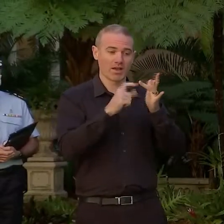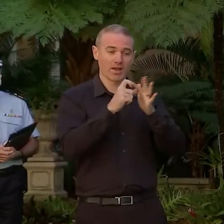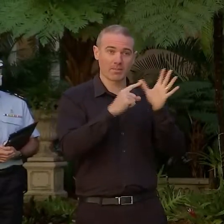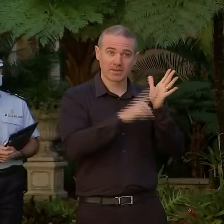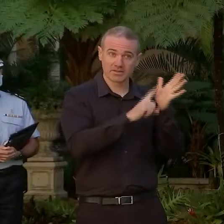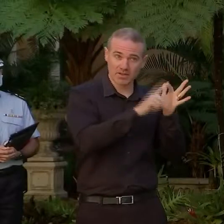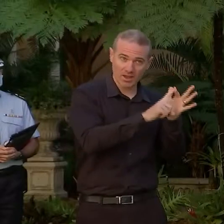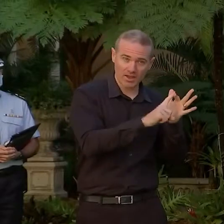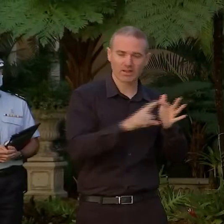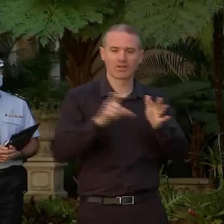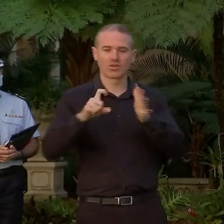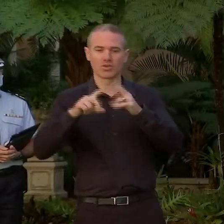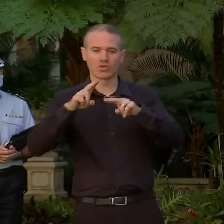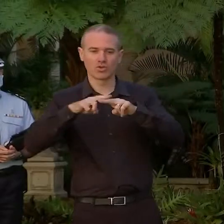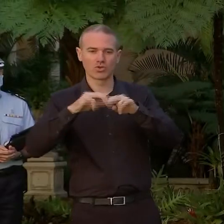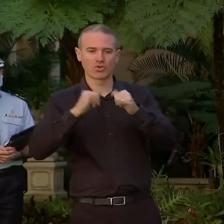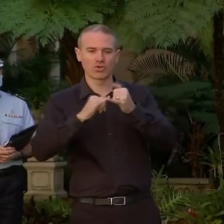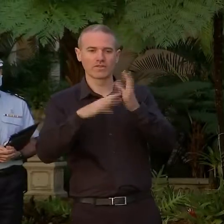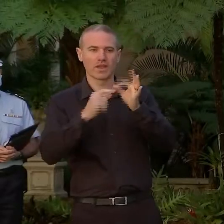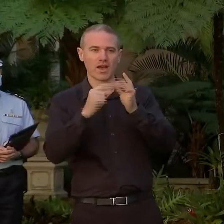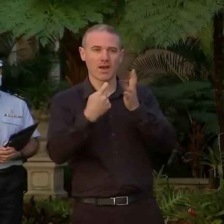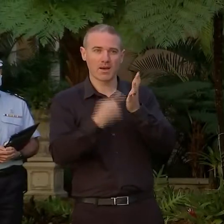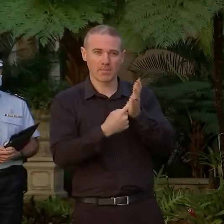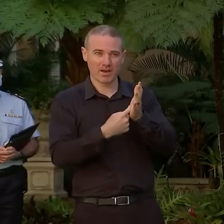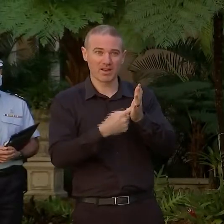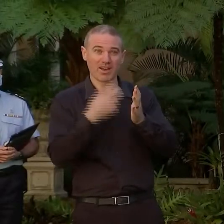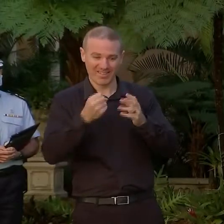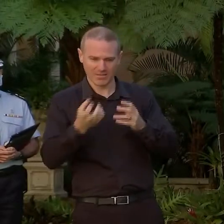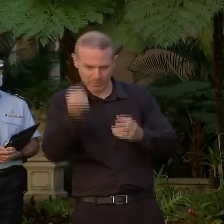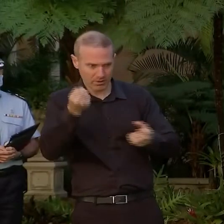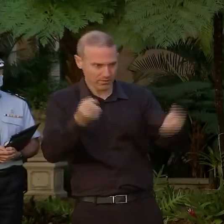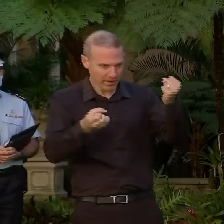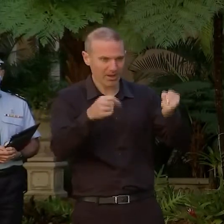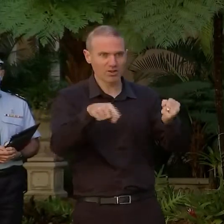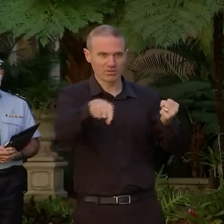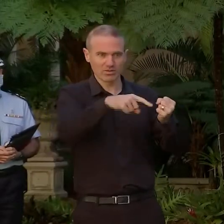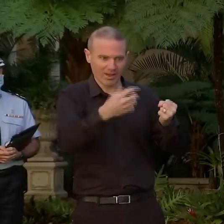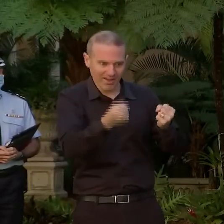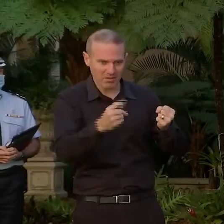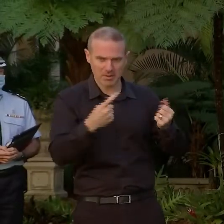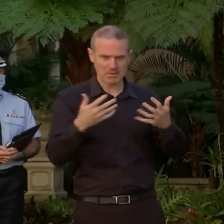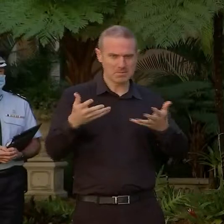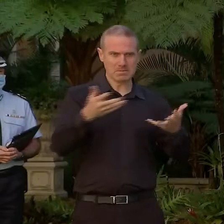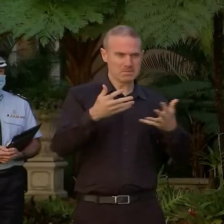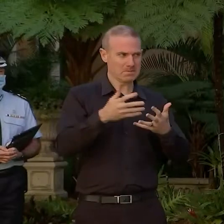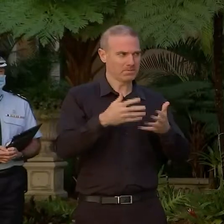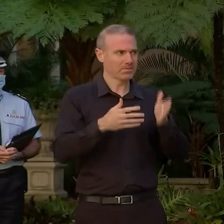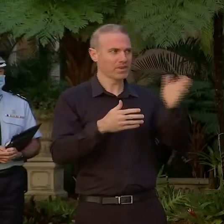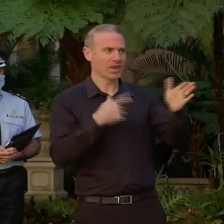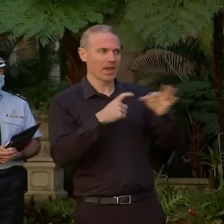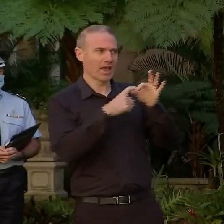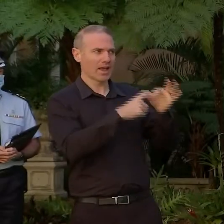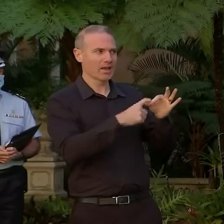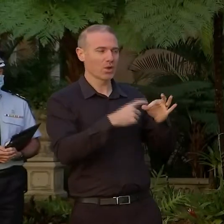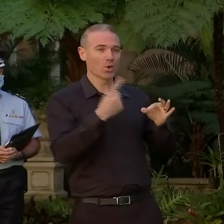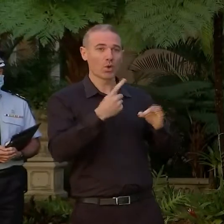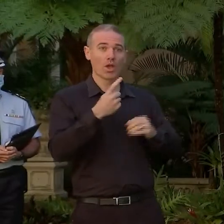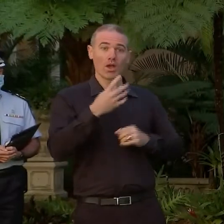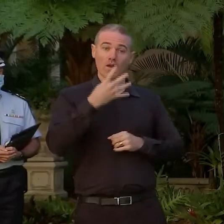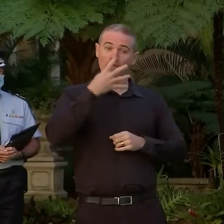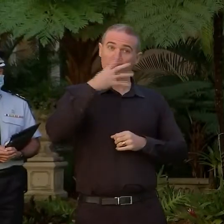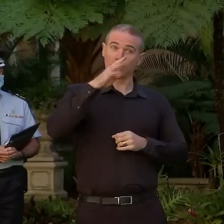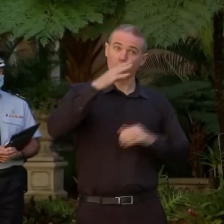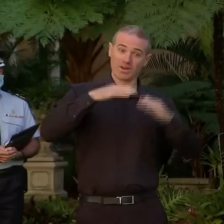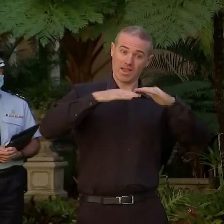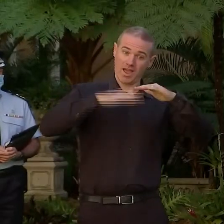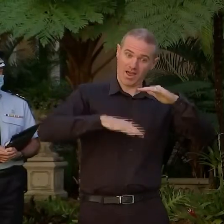Harbour test positive, but of course they're south of the border zone. Dr Young, when do you anticipate under 40s may be able to get Pfizer, or is it all depending